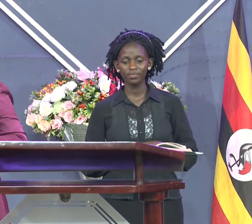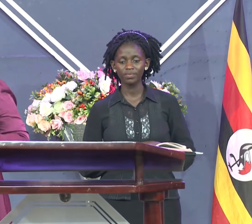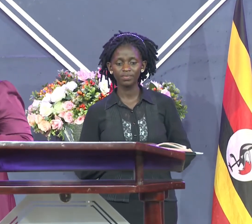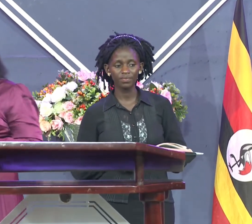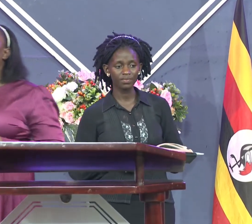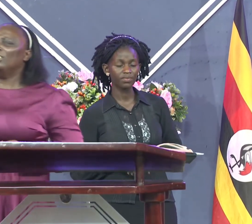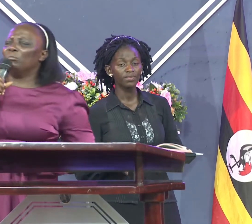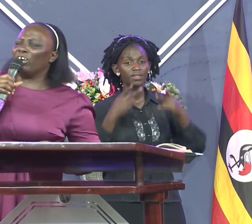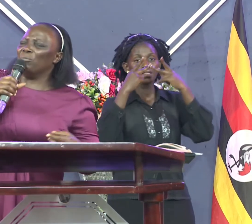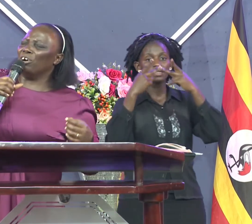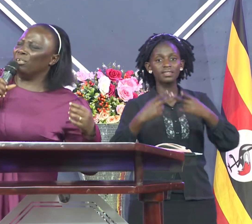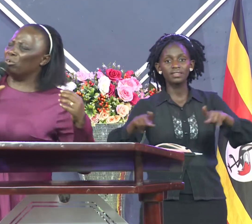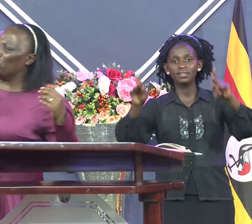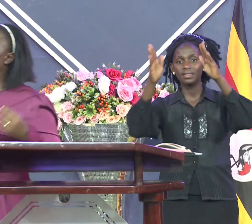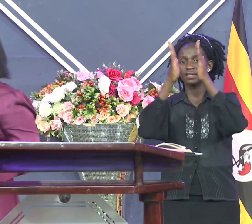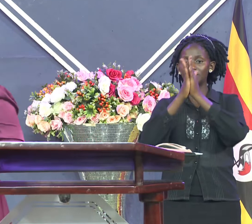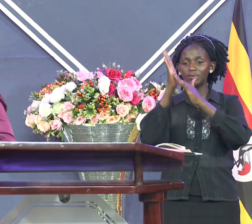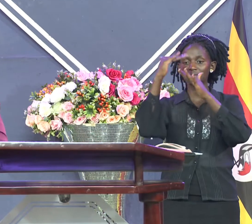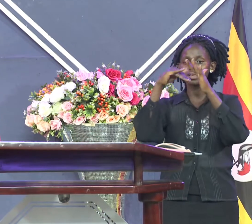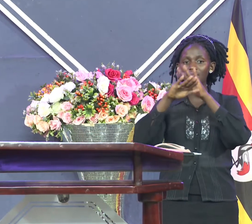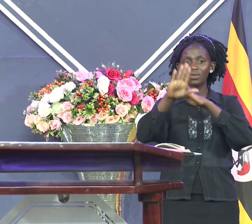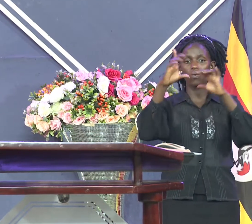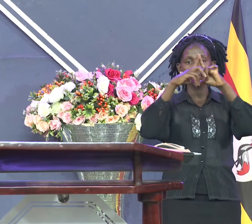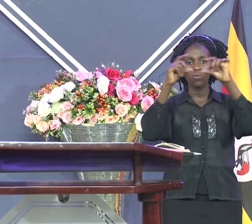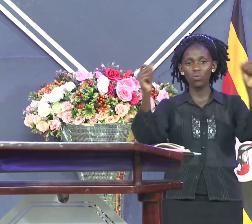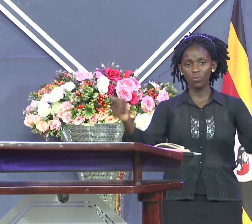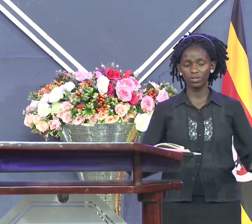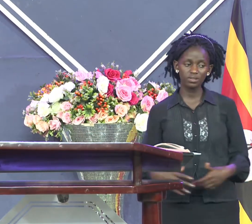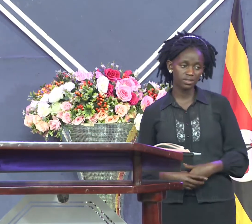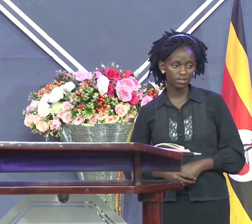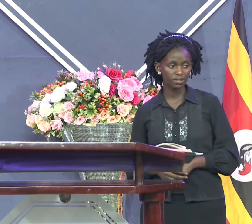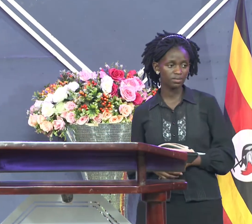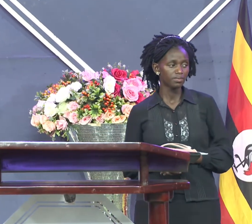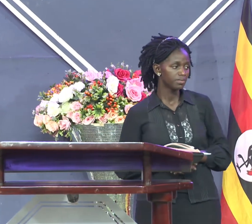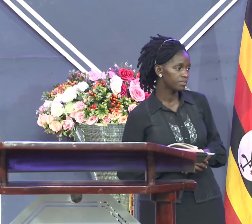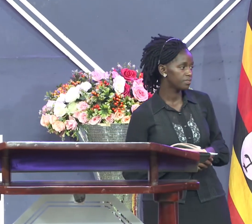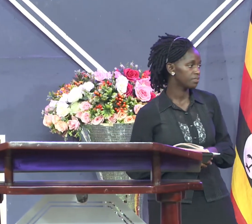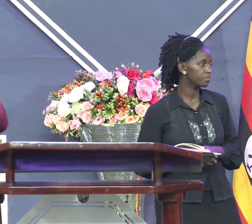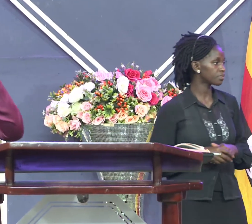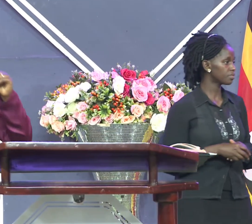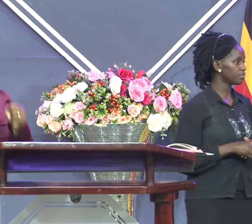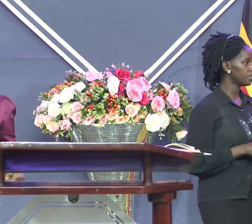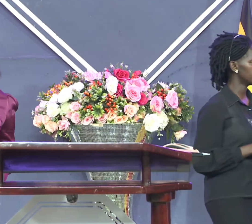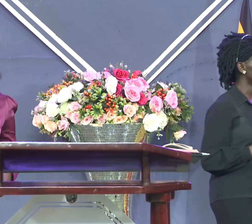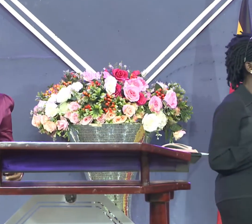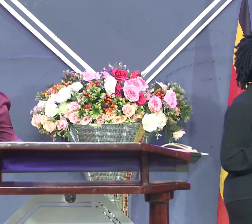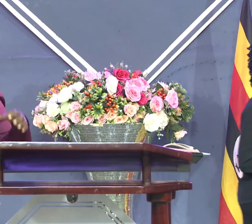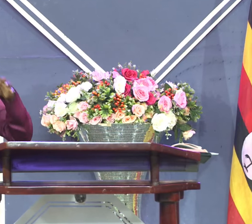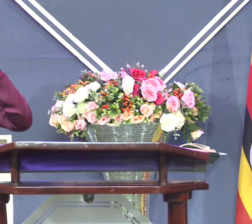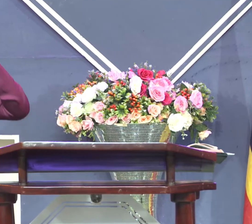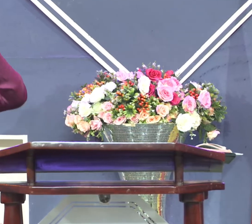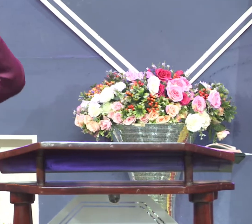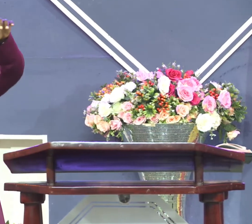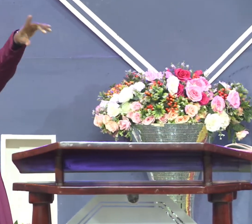release. Mukamoli mukulu, mukamoli wamani, mukamoli wabuinza,